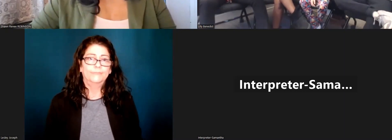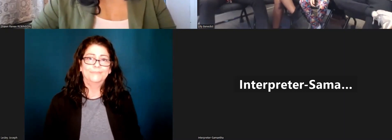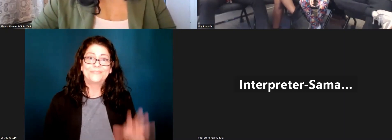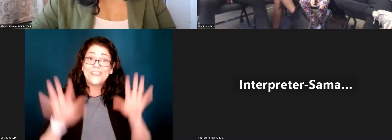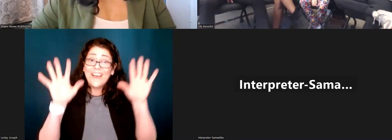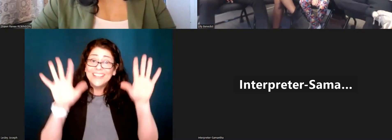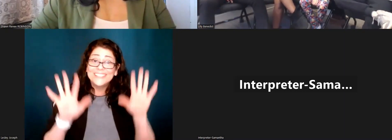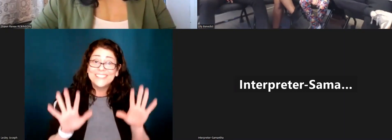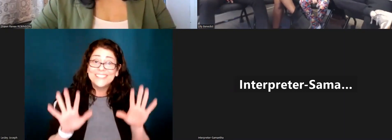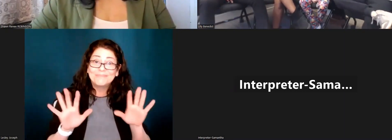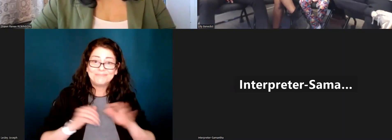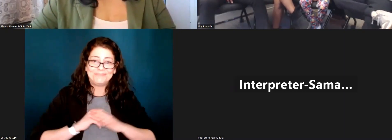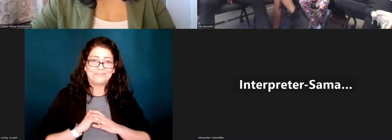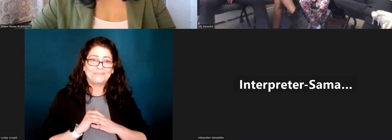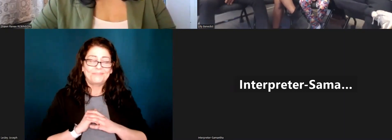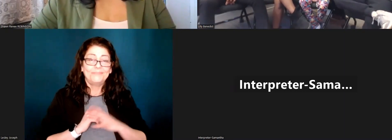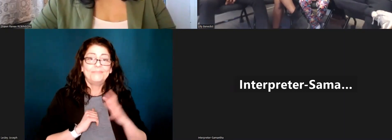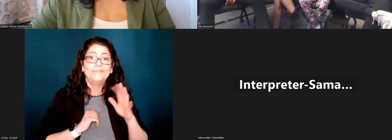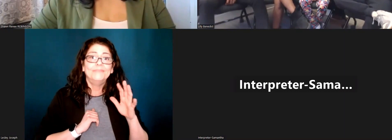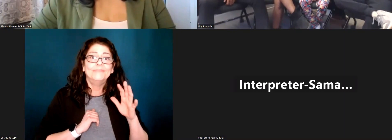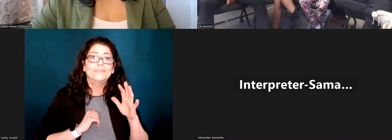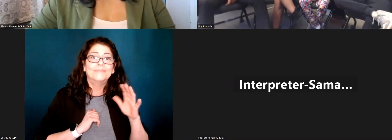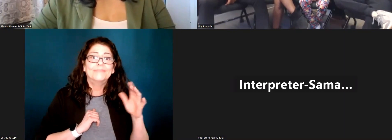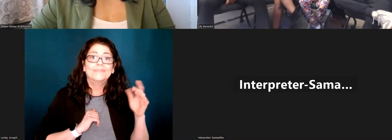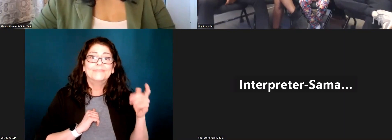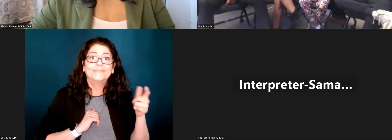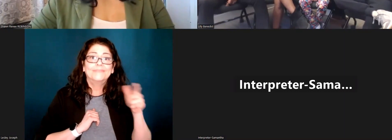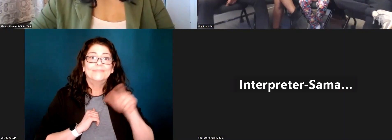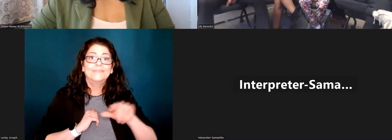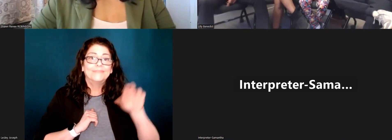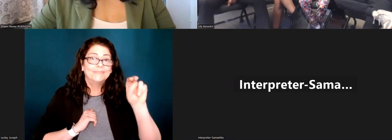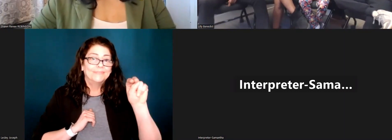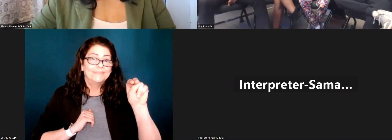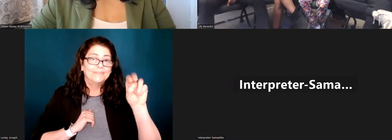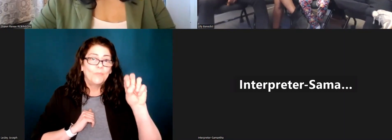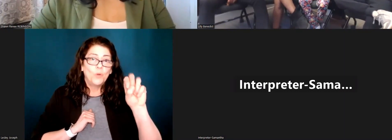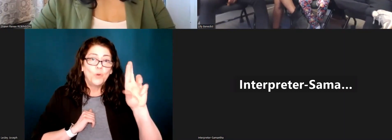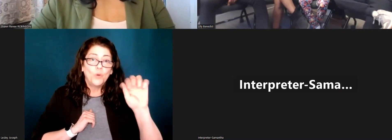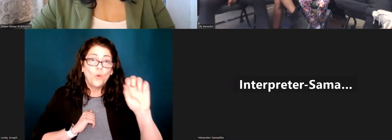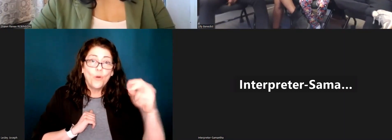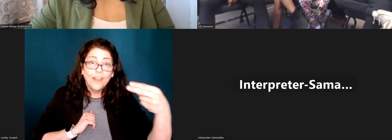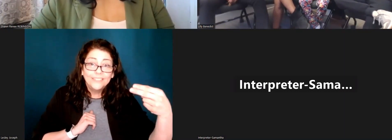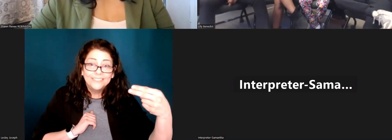Awesome. And how about our next guest, Nora?